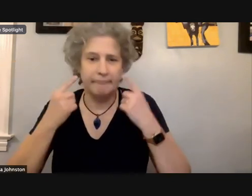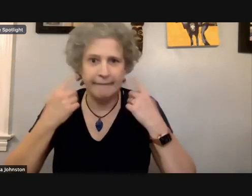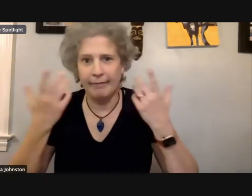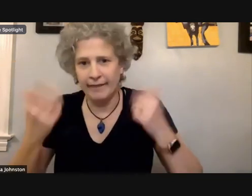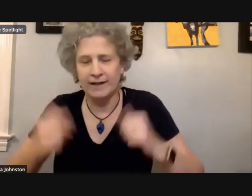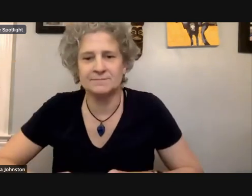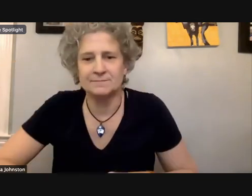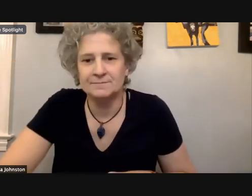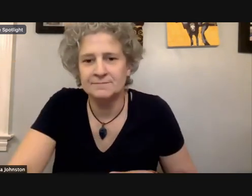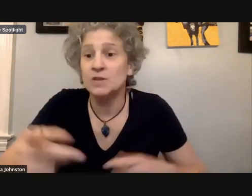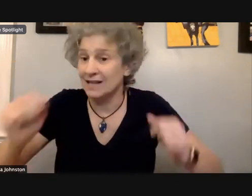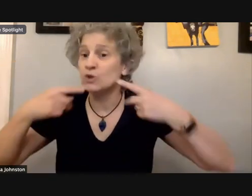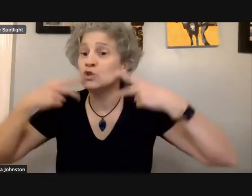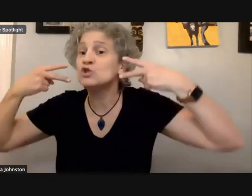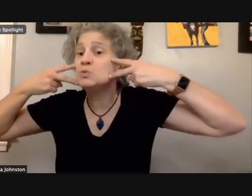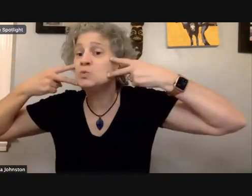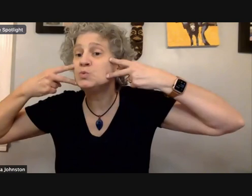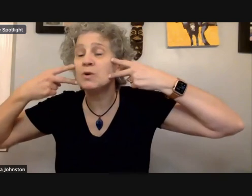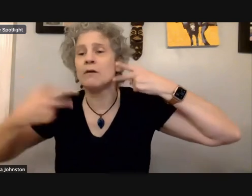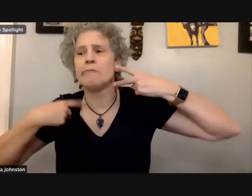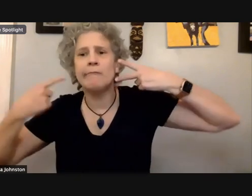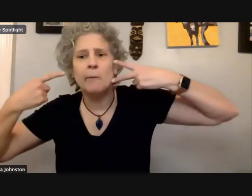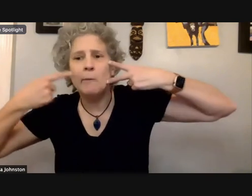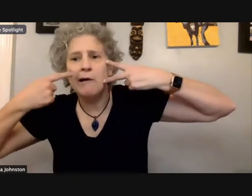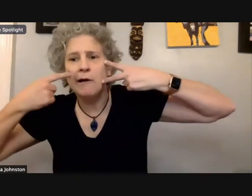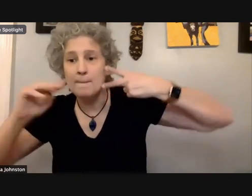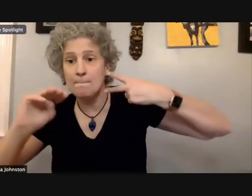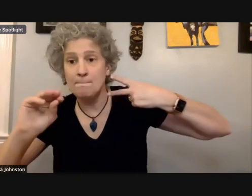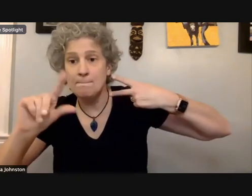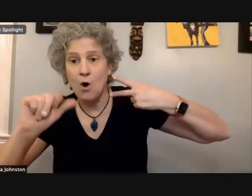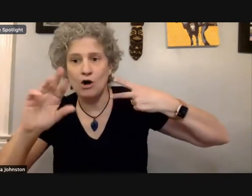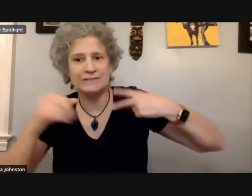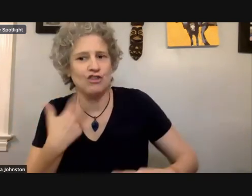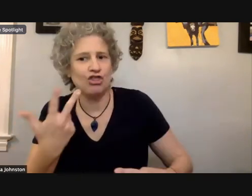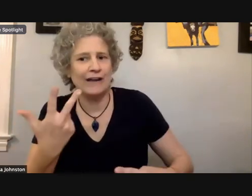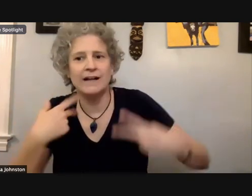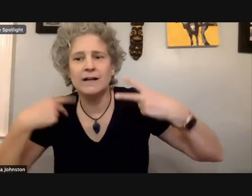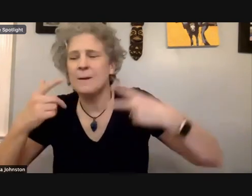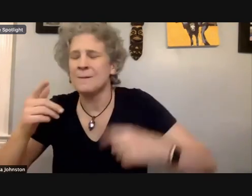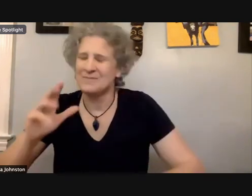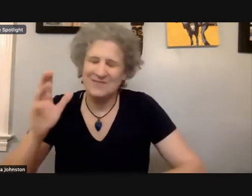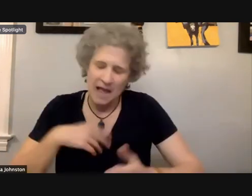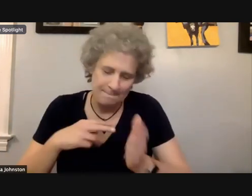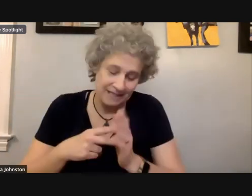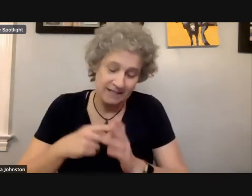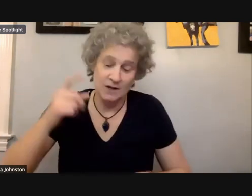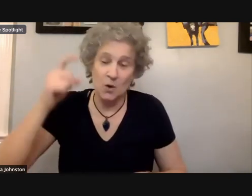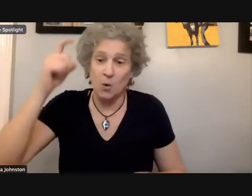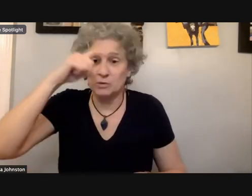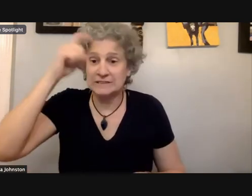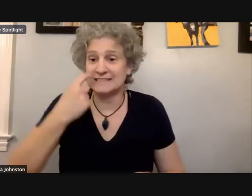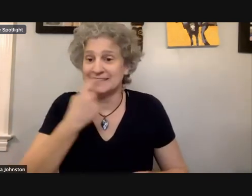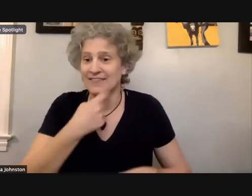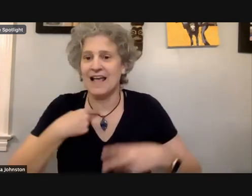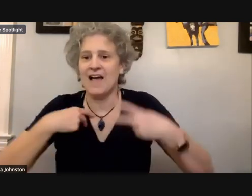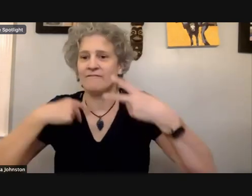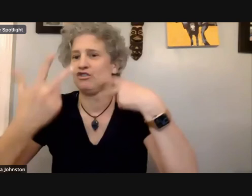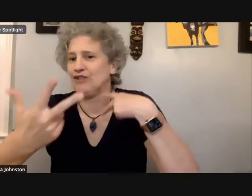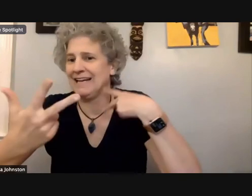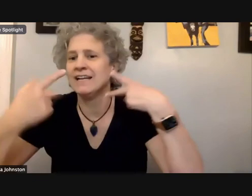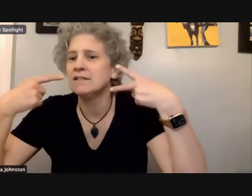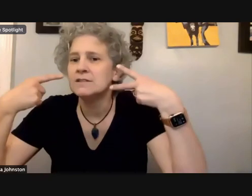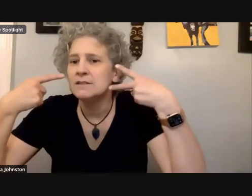You can talk about the shapes. You can talk about their location within the mouth. You can talk about like molars having 3, not mean